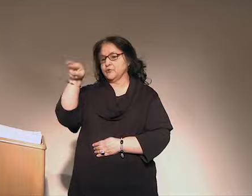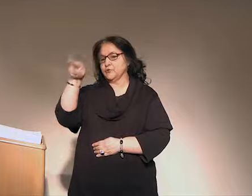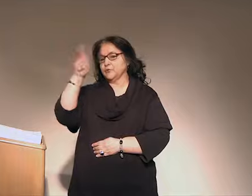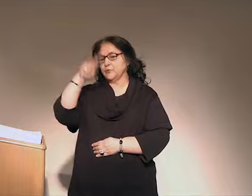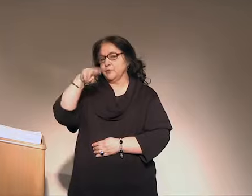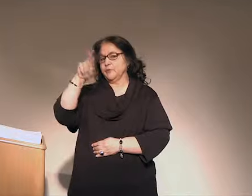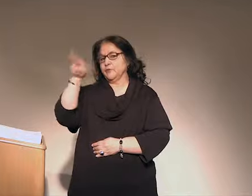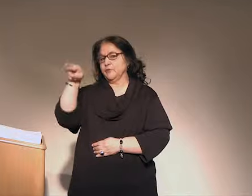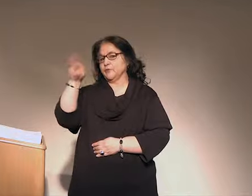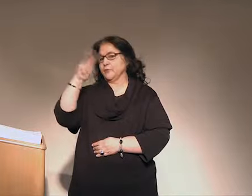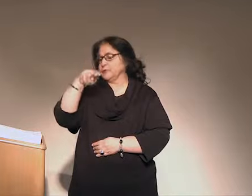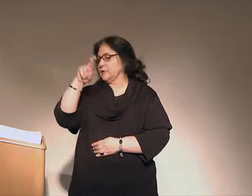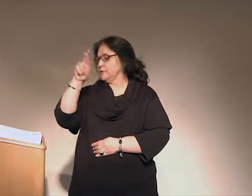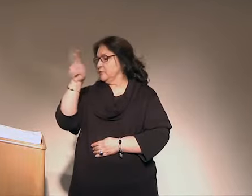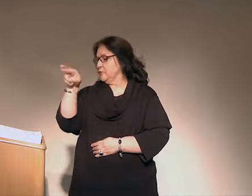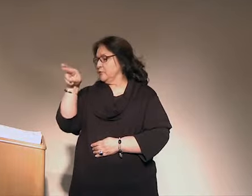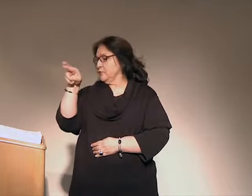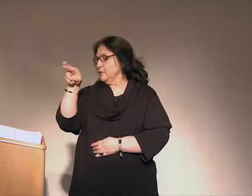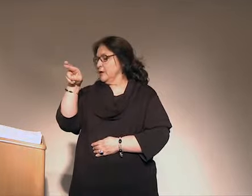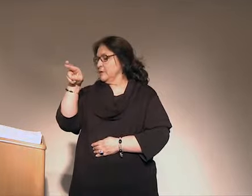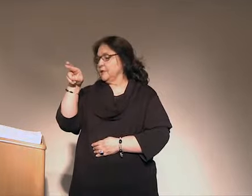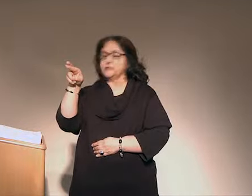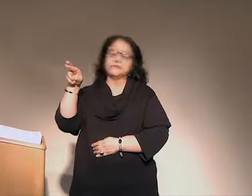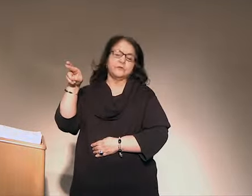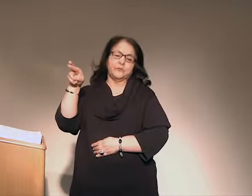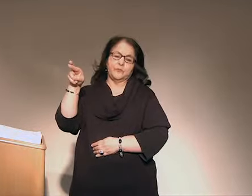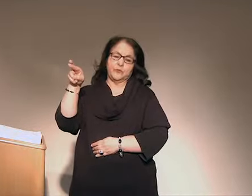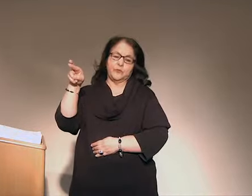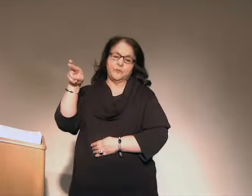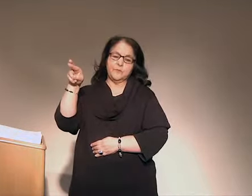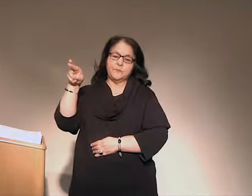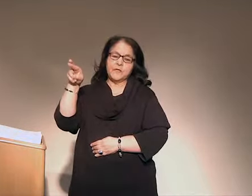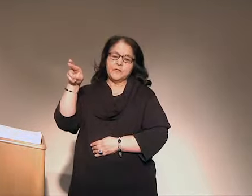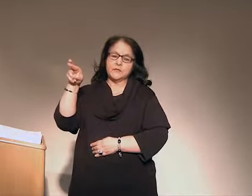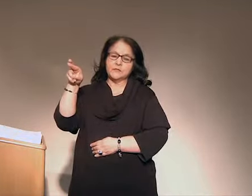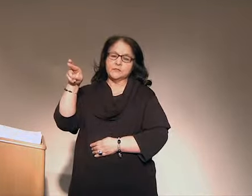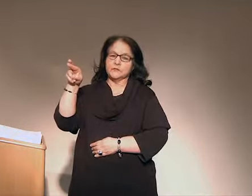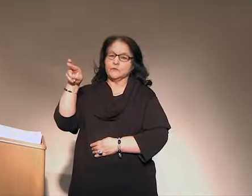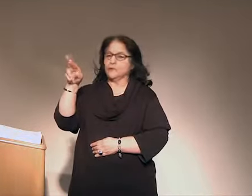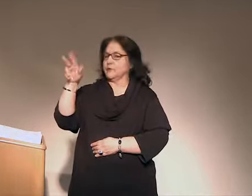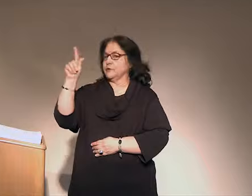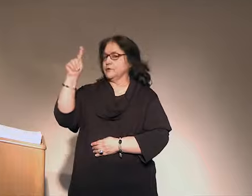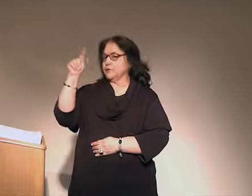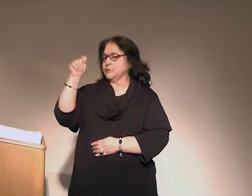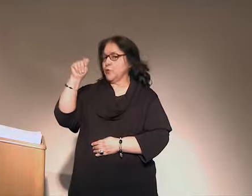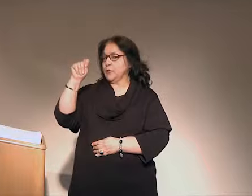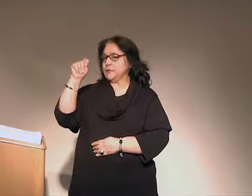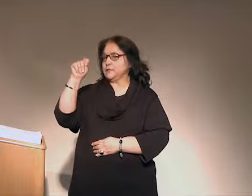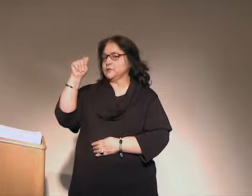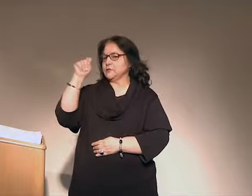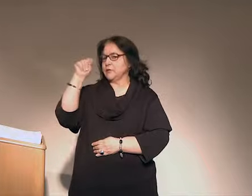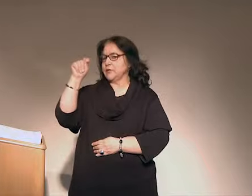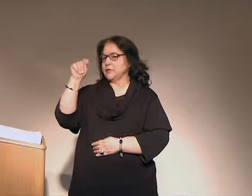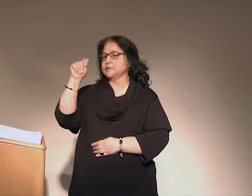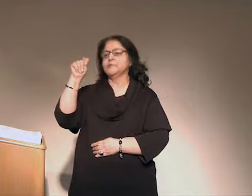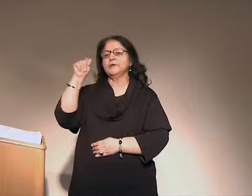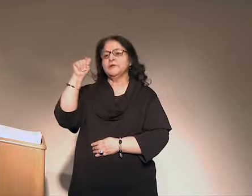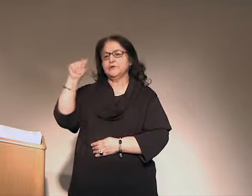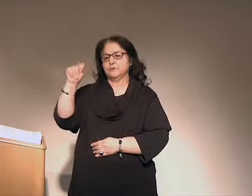just move it from one side to the other. The next row is toilet, so again, form